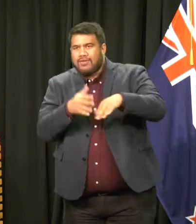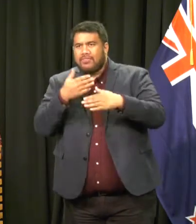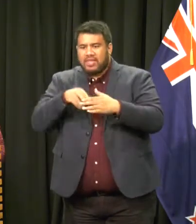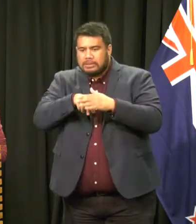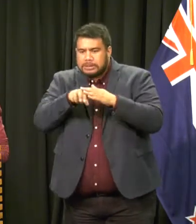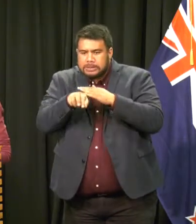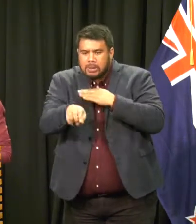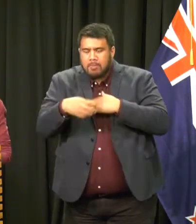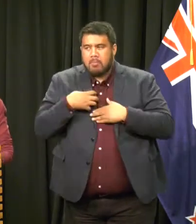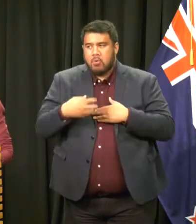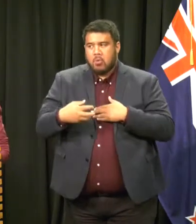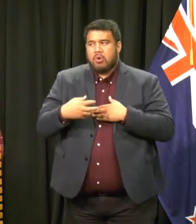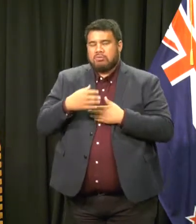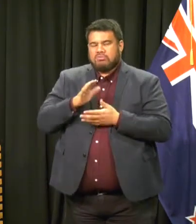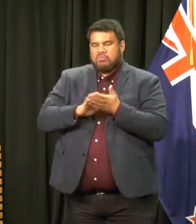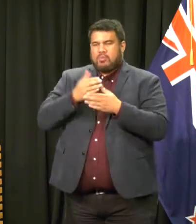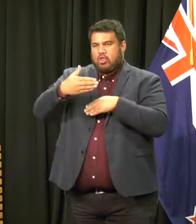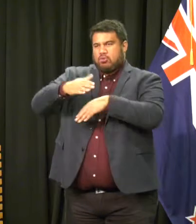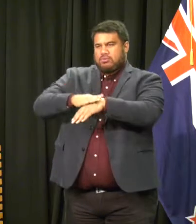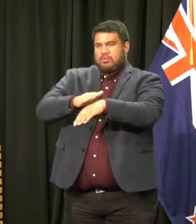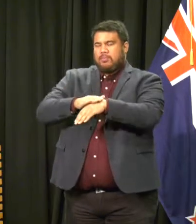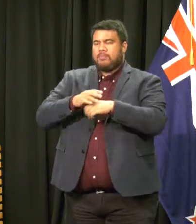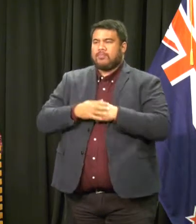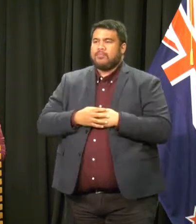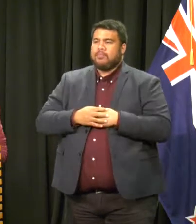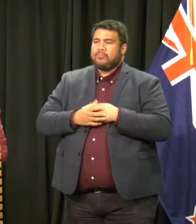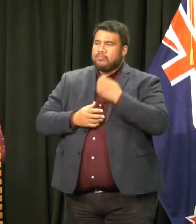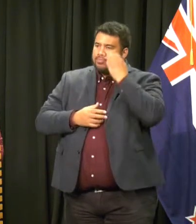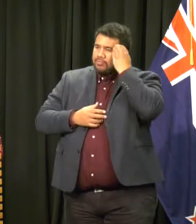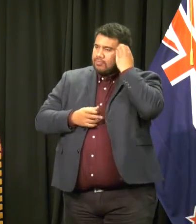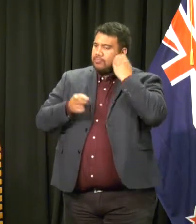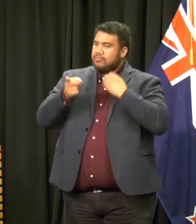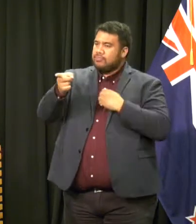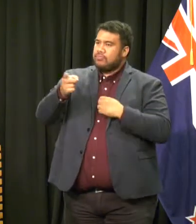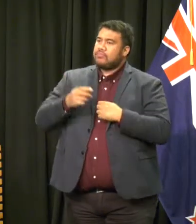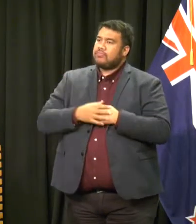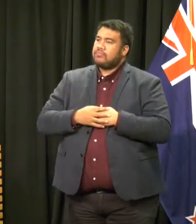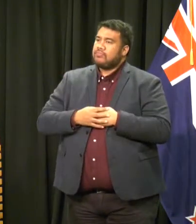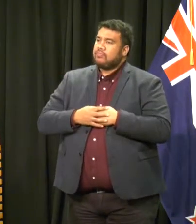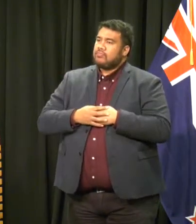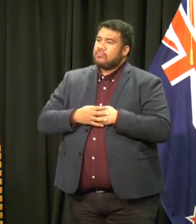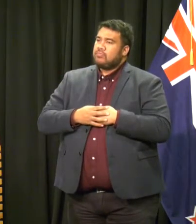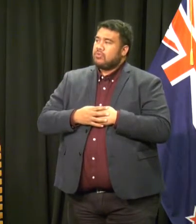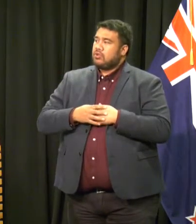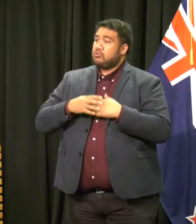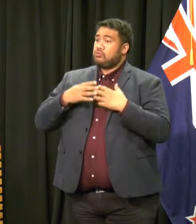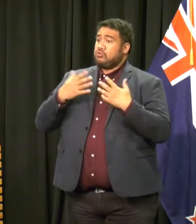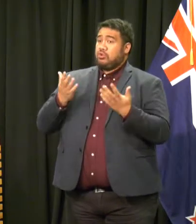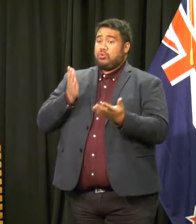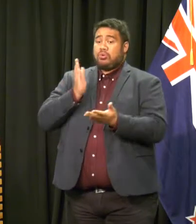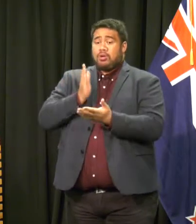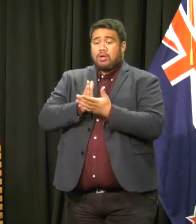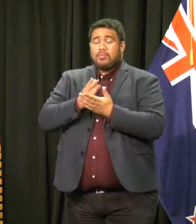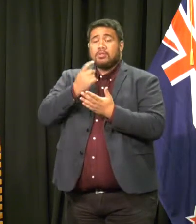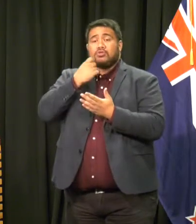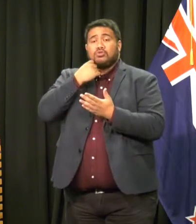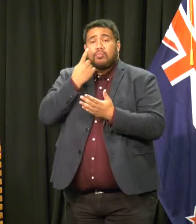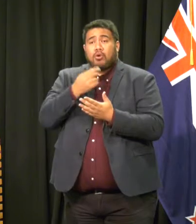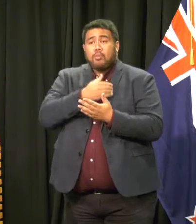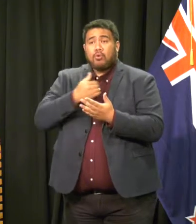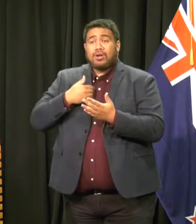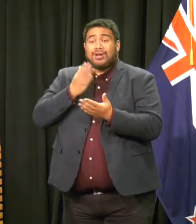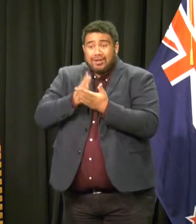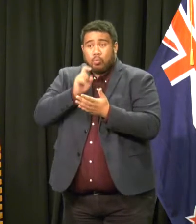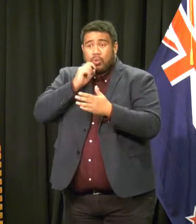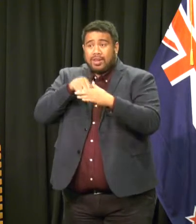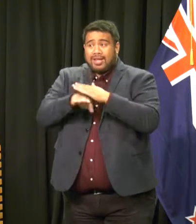removed, as I understand, in the coming days. What assurances can they give that tomorrow morning they will be able to go in? Are there things that could